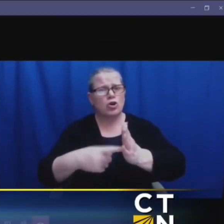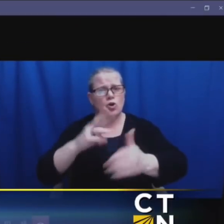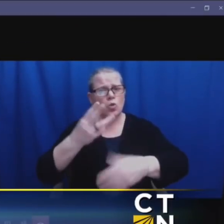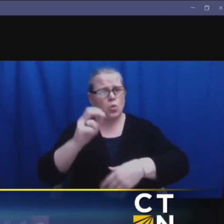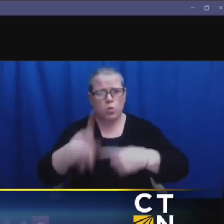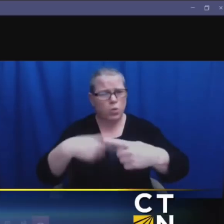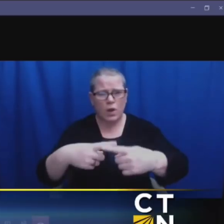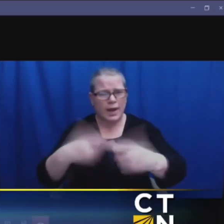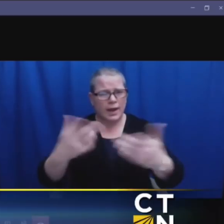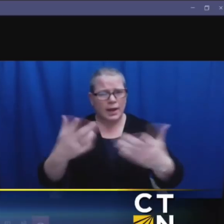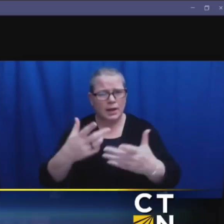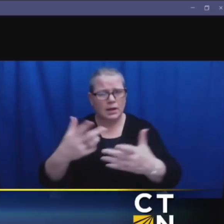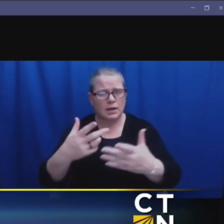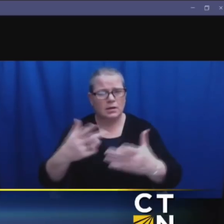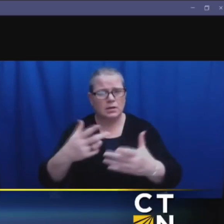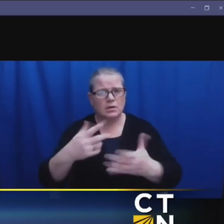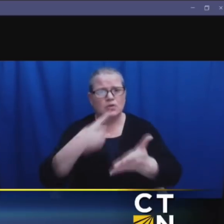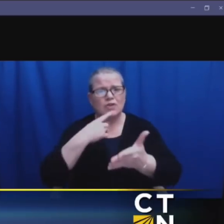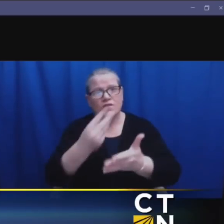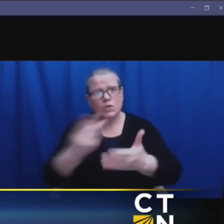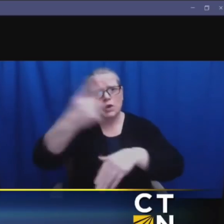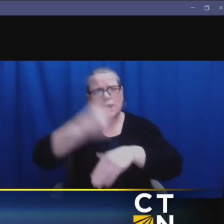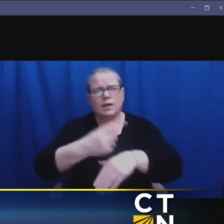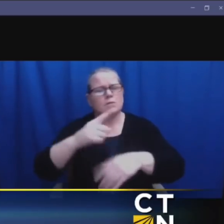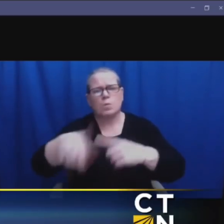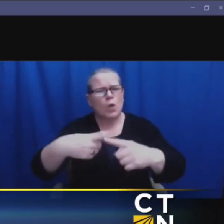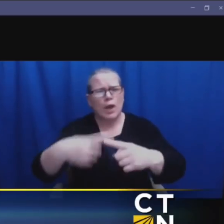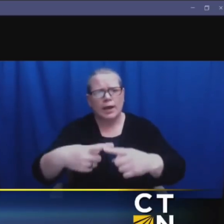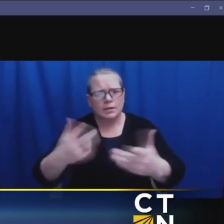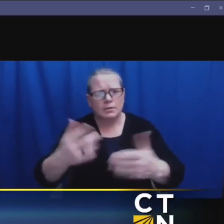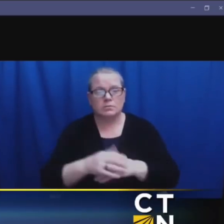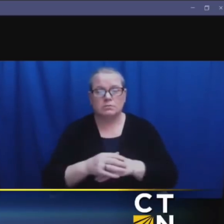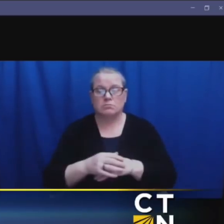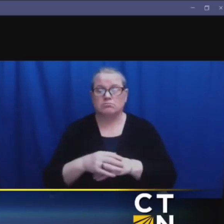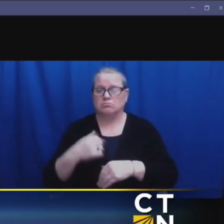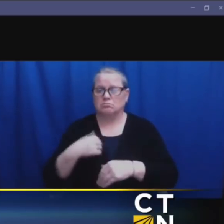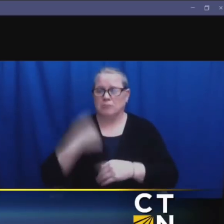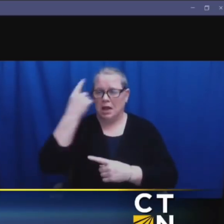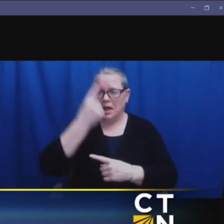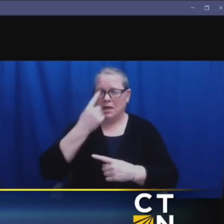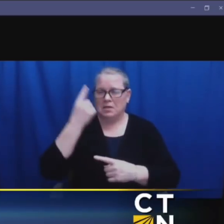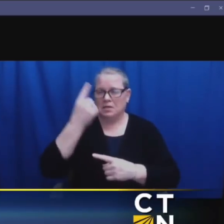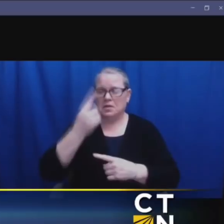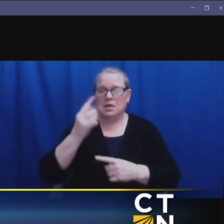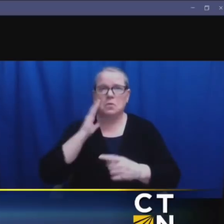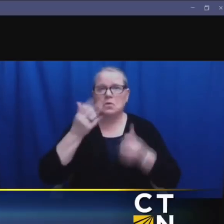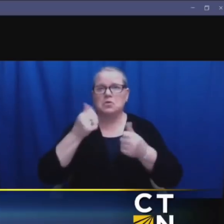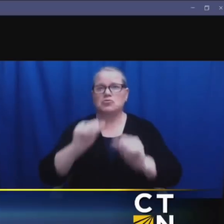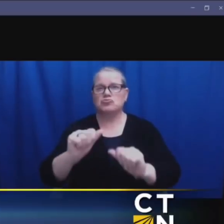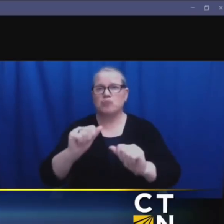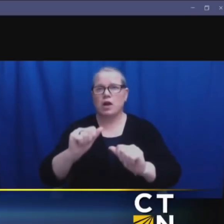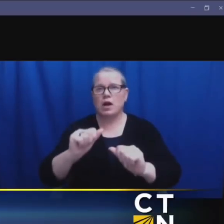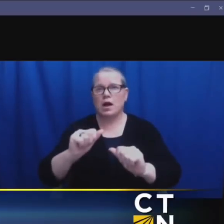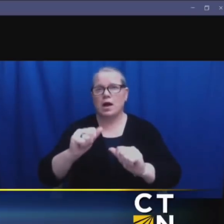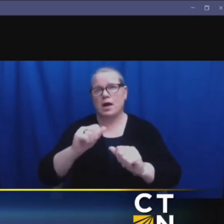effect? I think David's going to try and get that done within 24 hours or so.